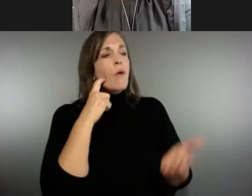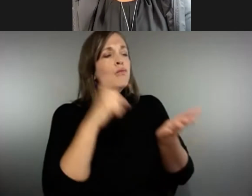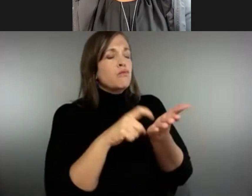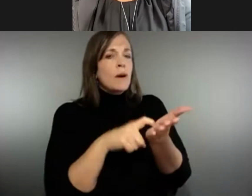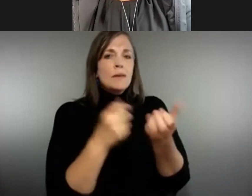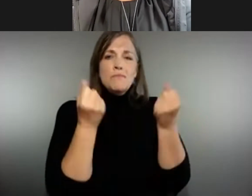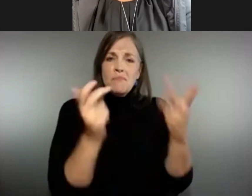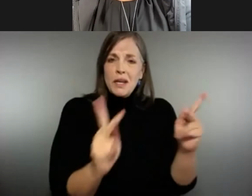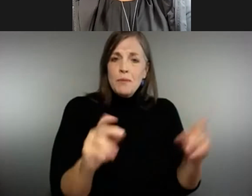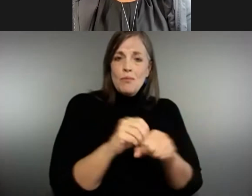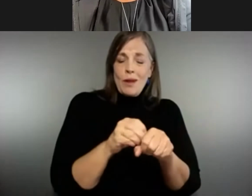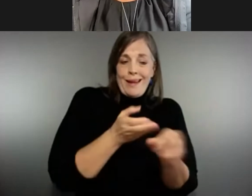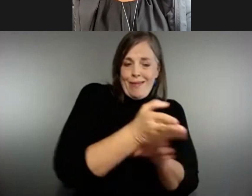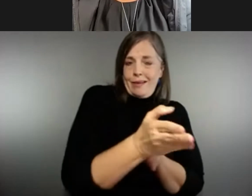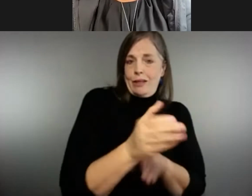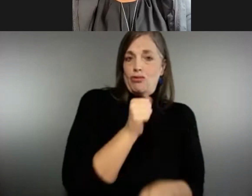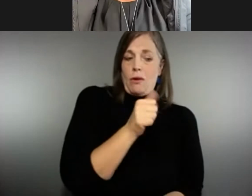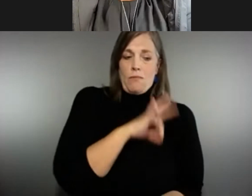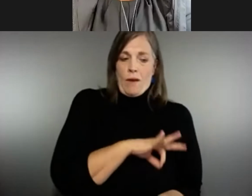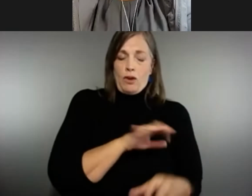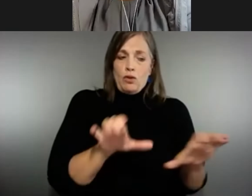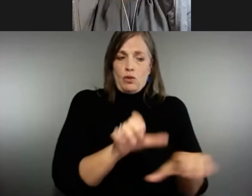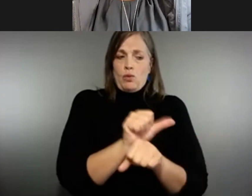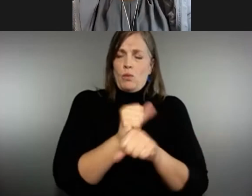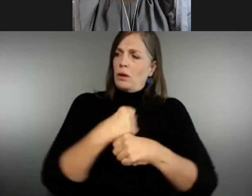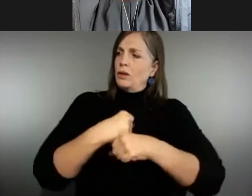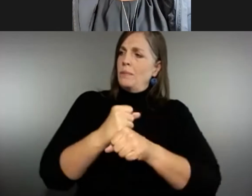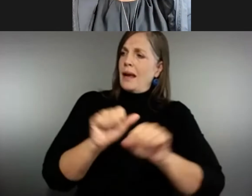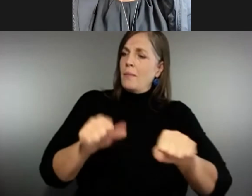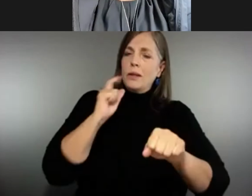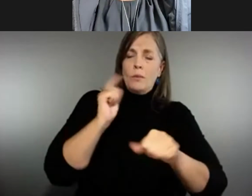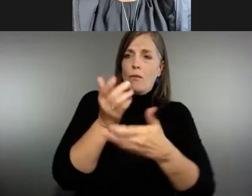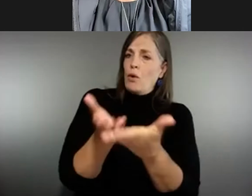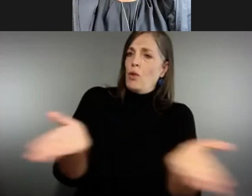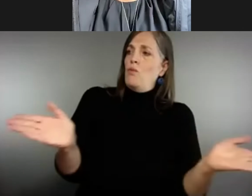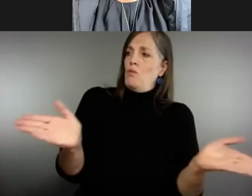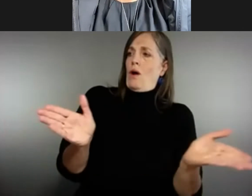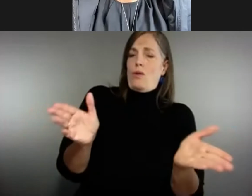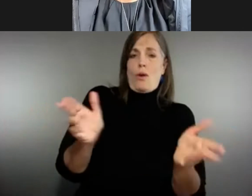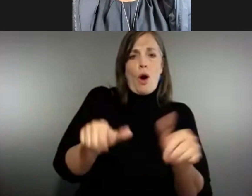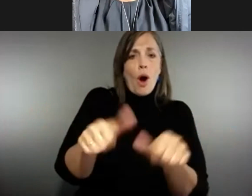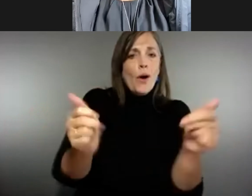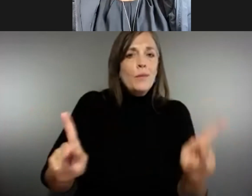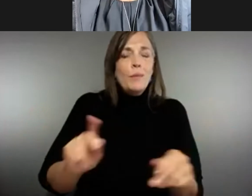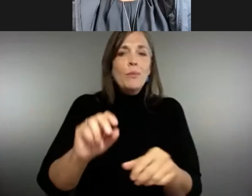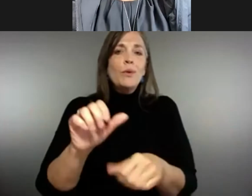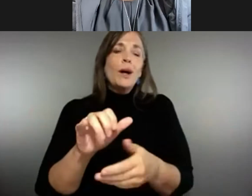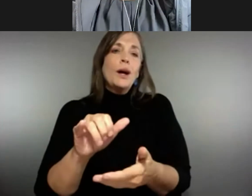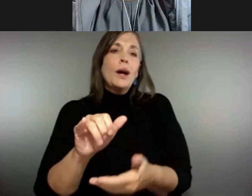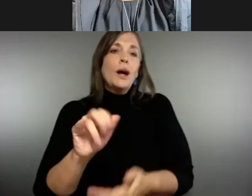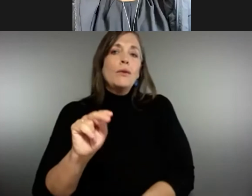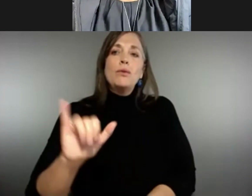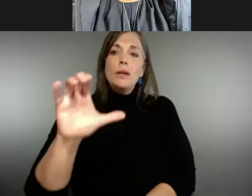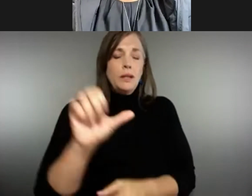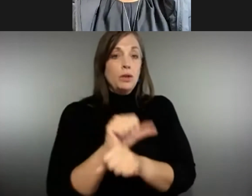are actually doing work to make it possible for the rest of you know for other people in new york city to work right whether we're talking about